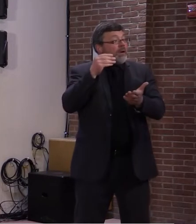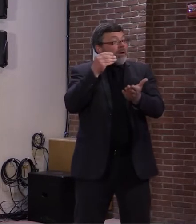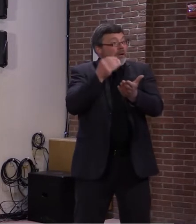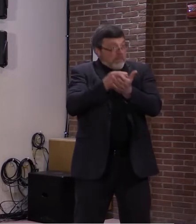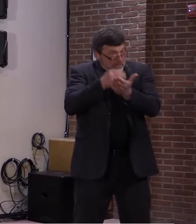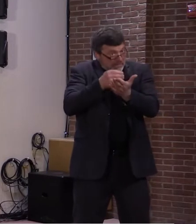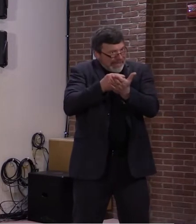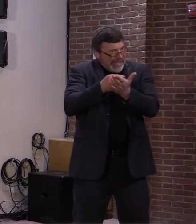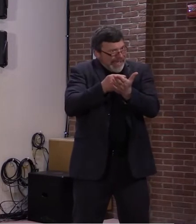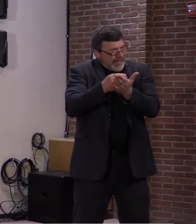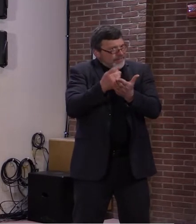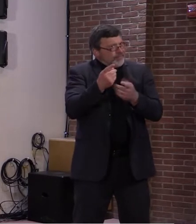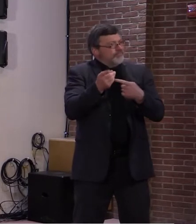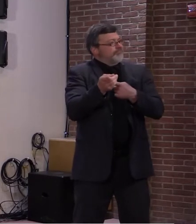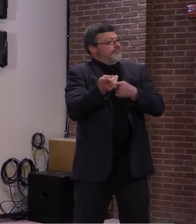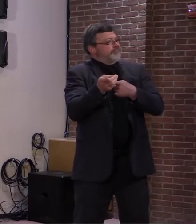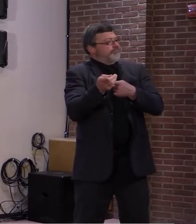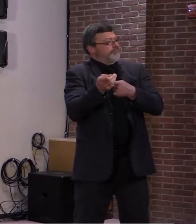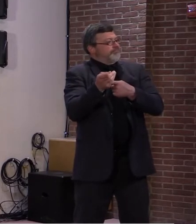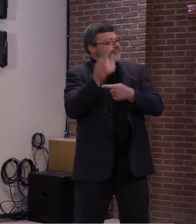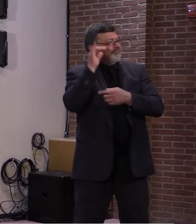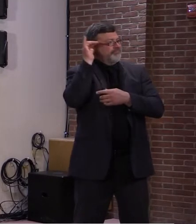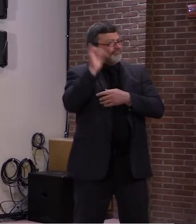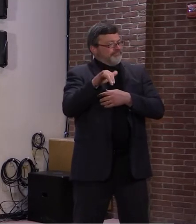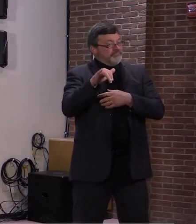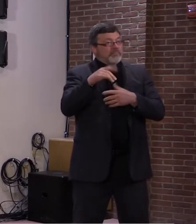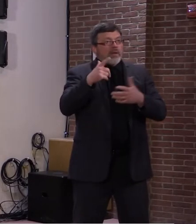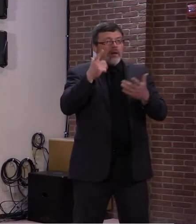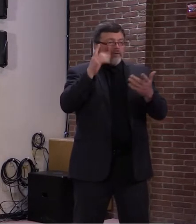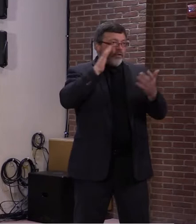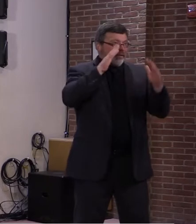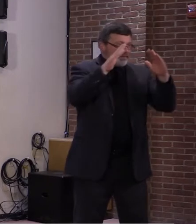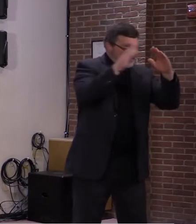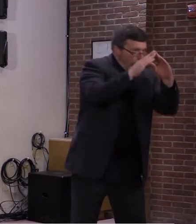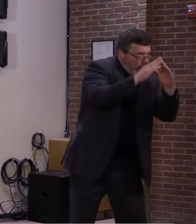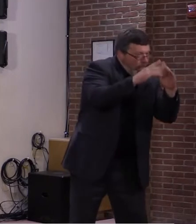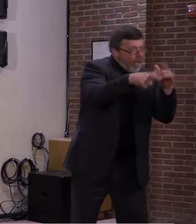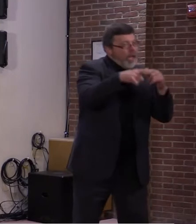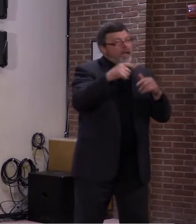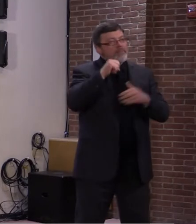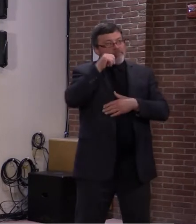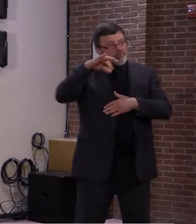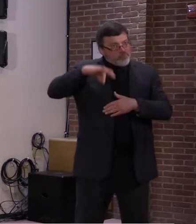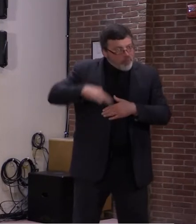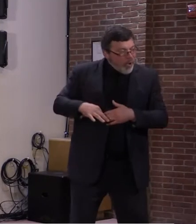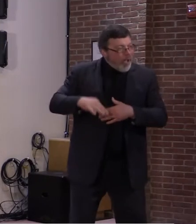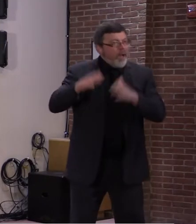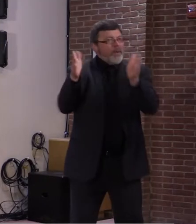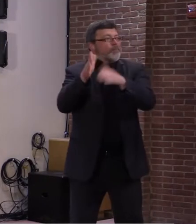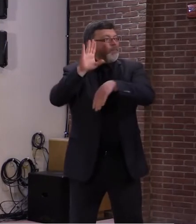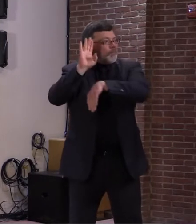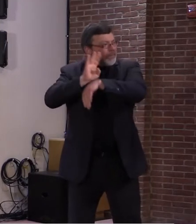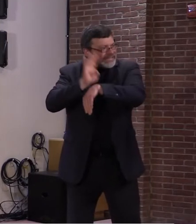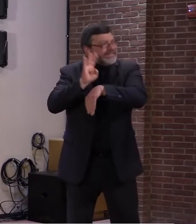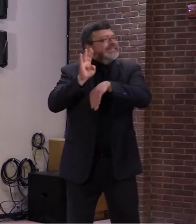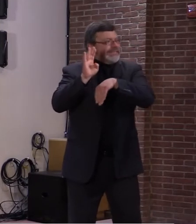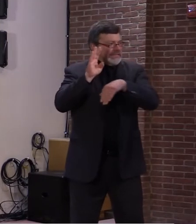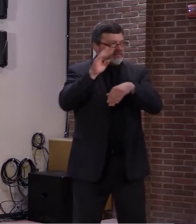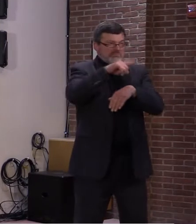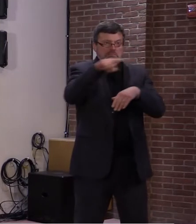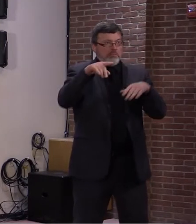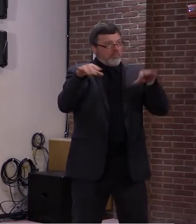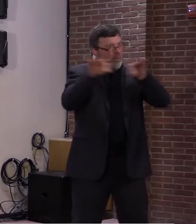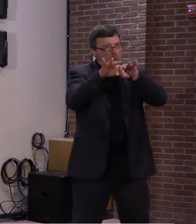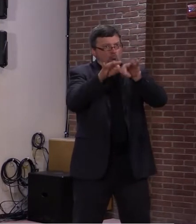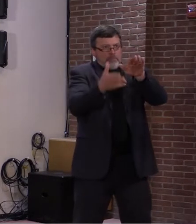make the recoveries and investments that they otherwise would not be able to make. Think about the child care center looking